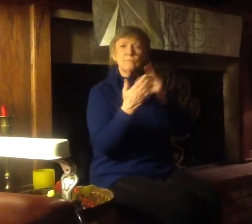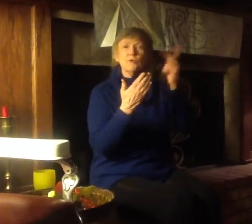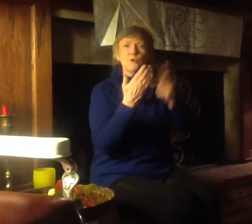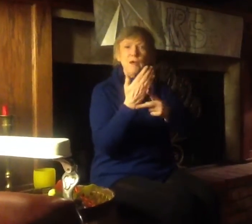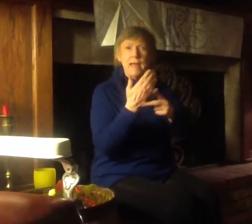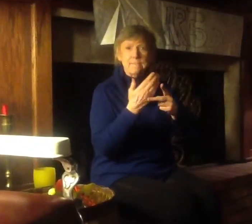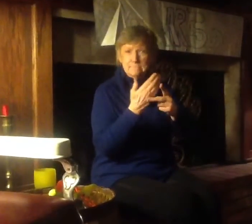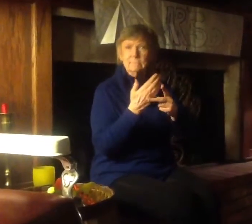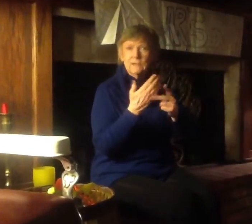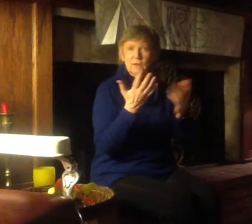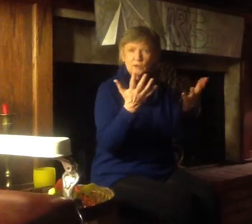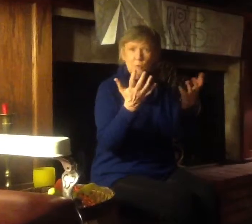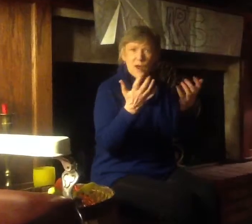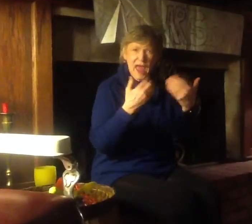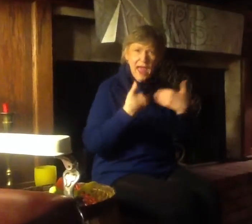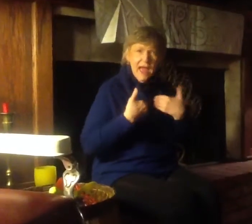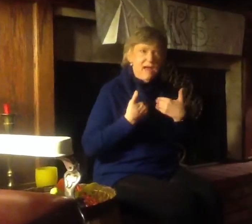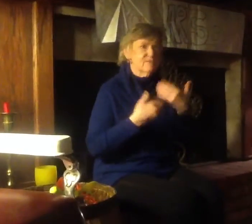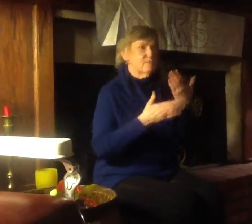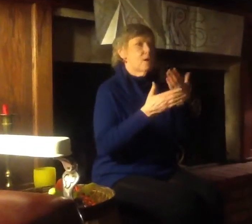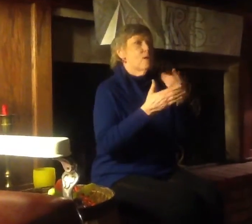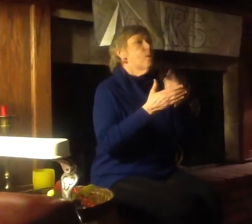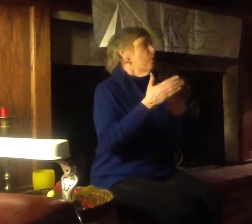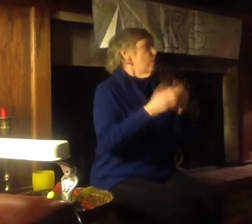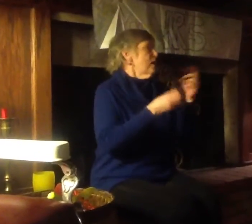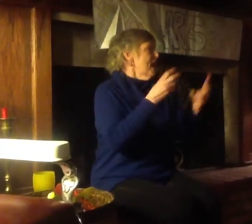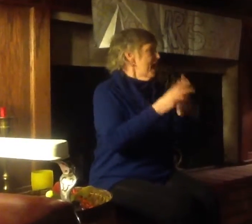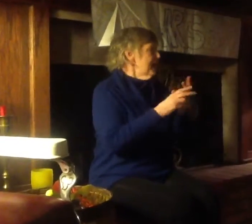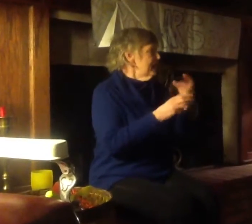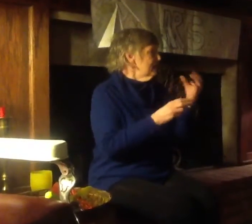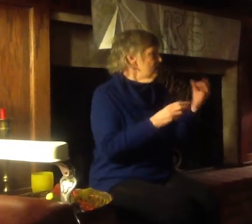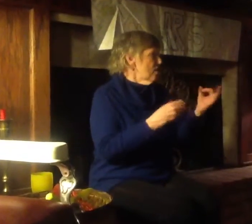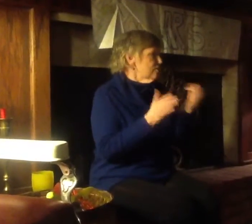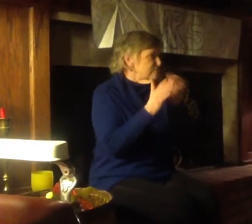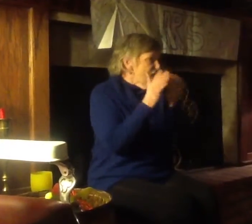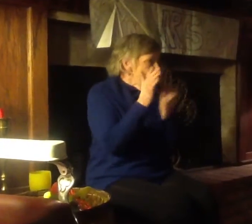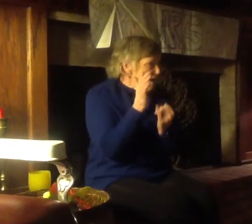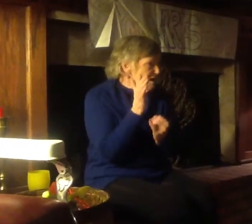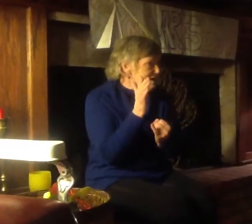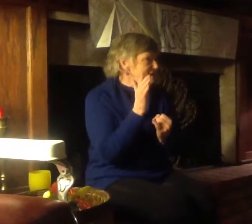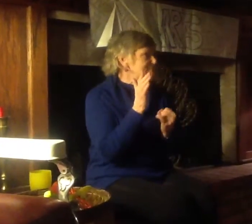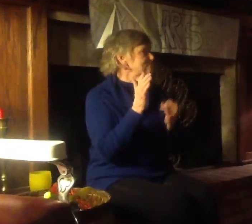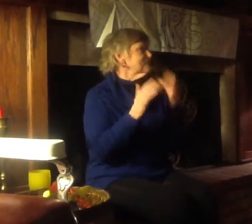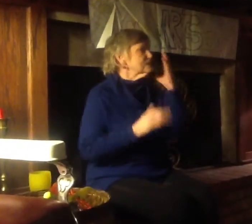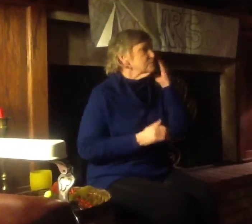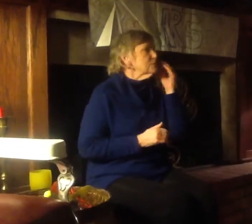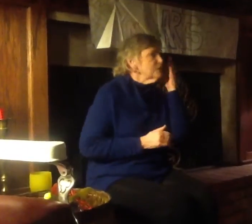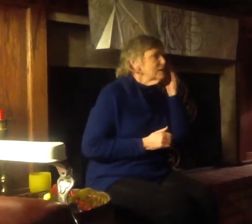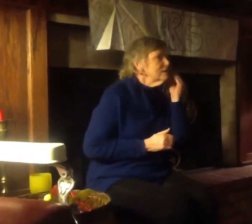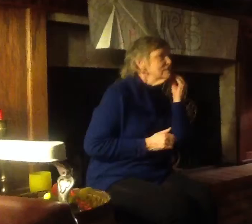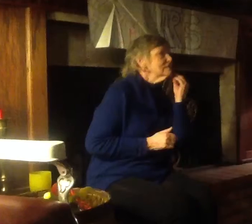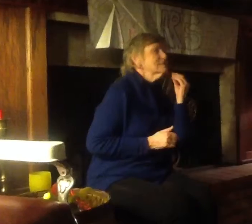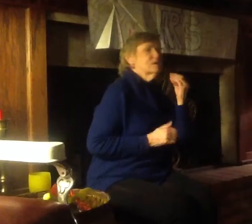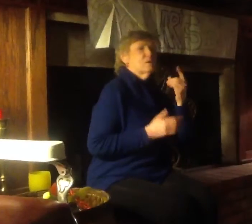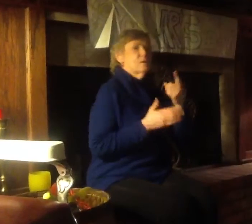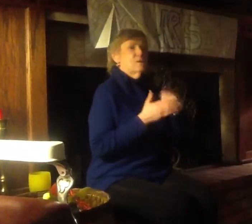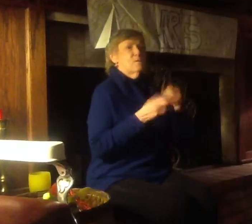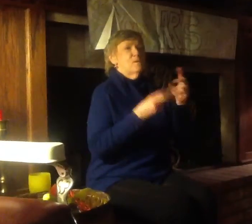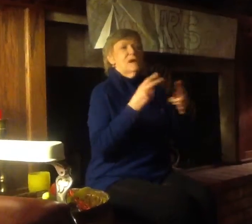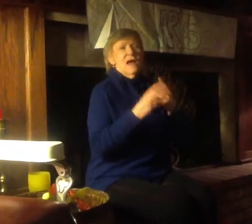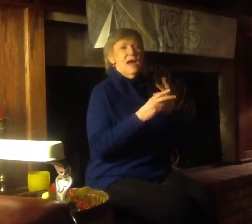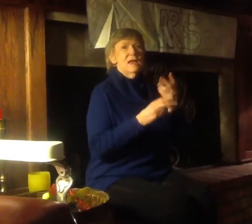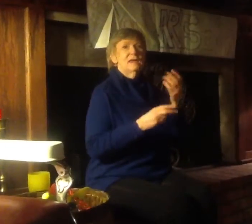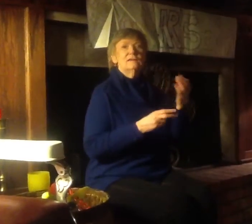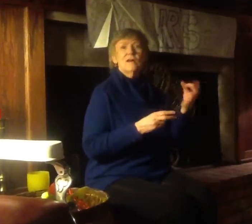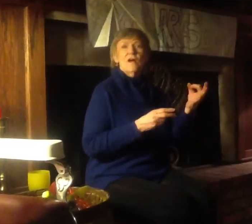kind of program you want to have, what kind of art experience,